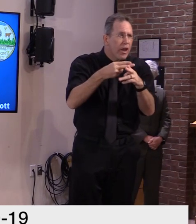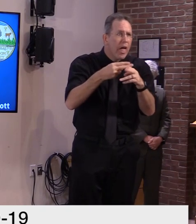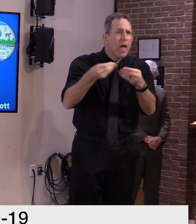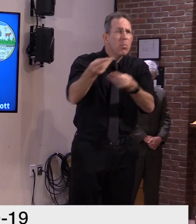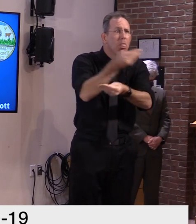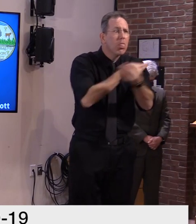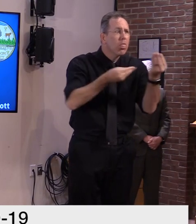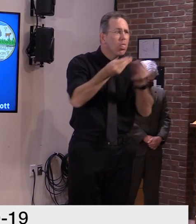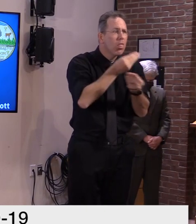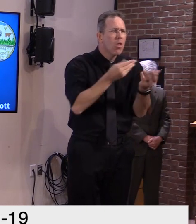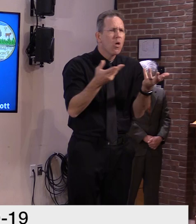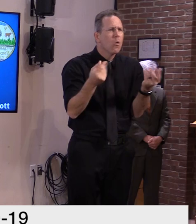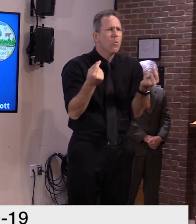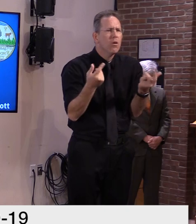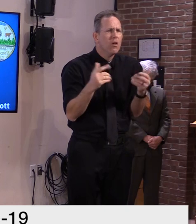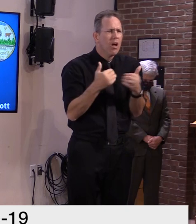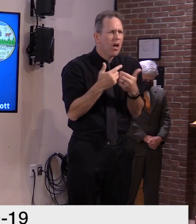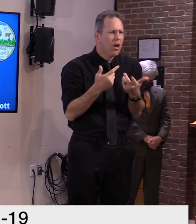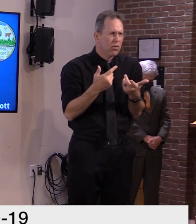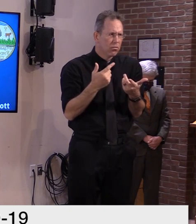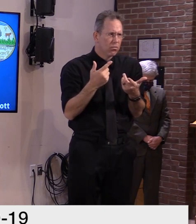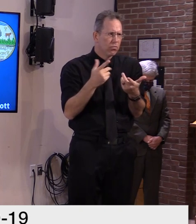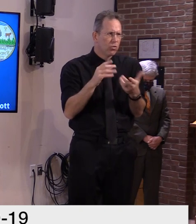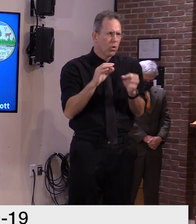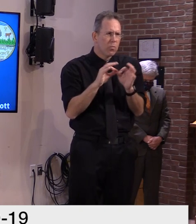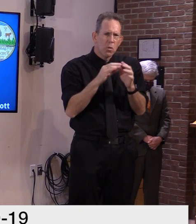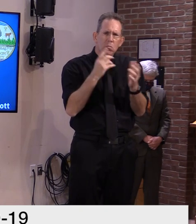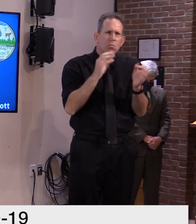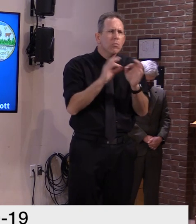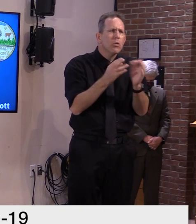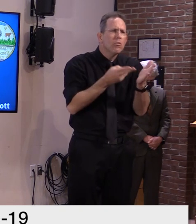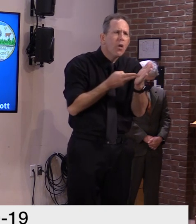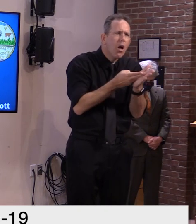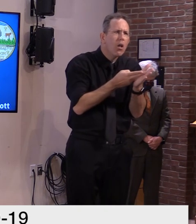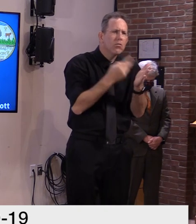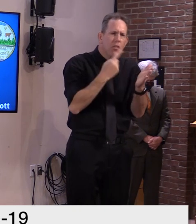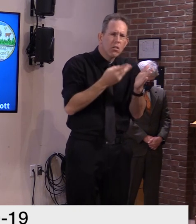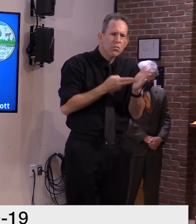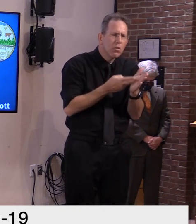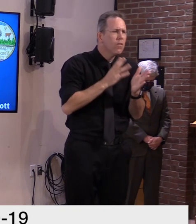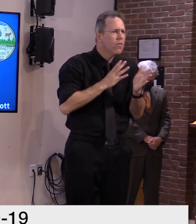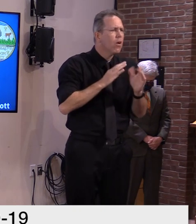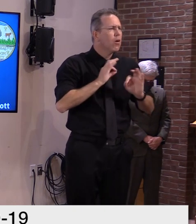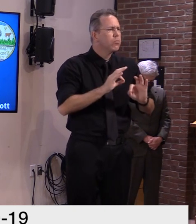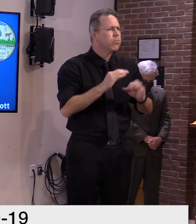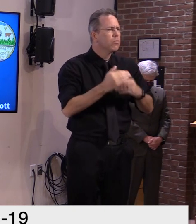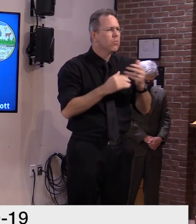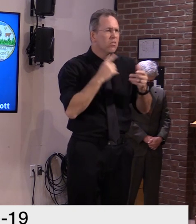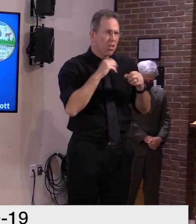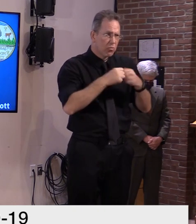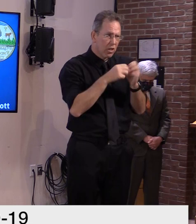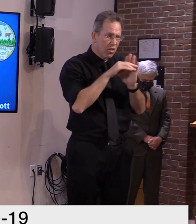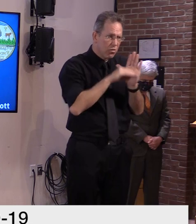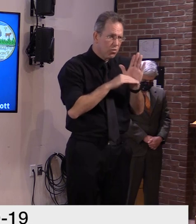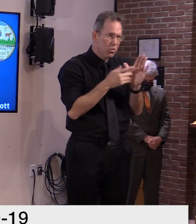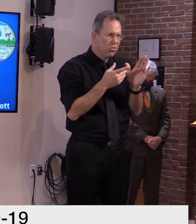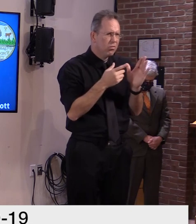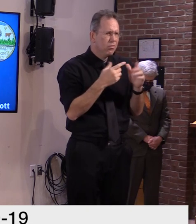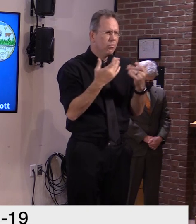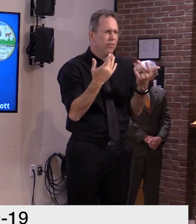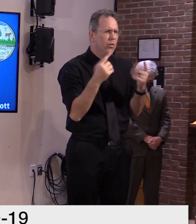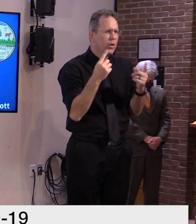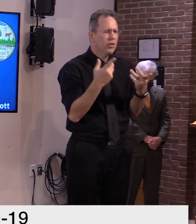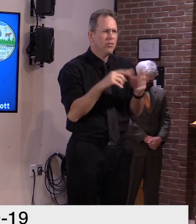do the honorable thing and tell us whether or not they've complied, and then we do have an accountability measure in place.